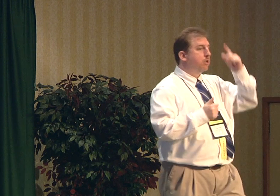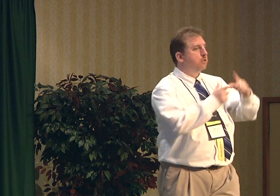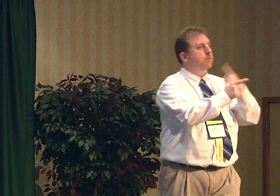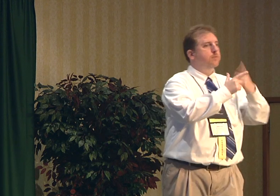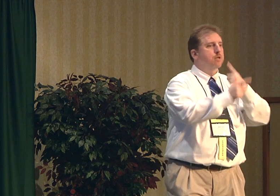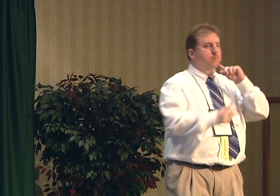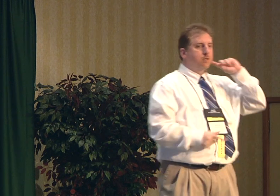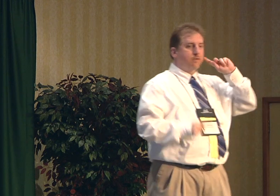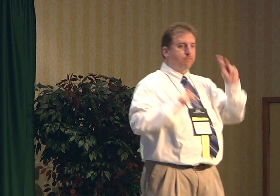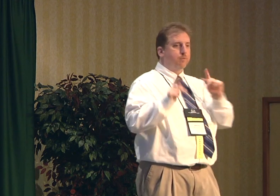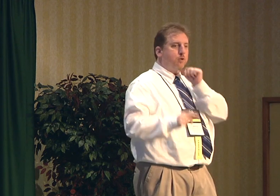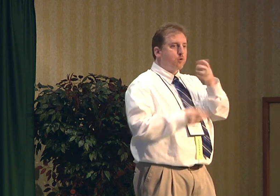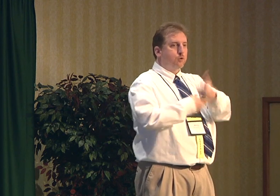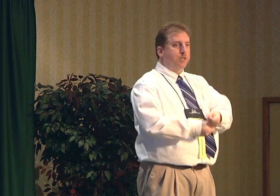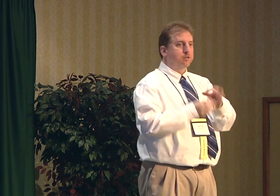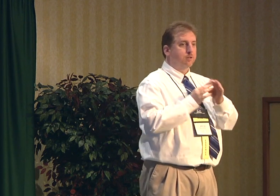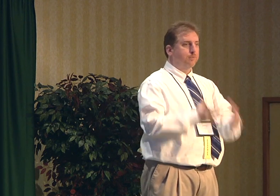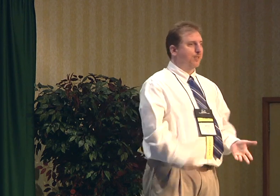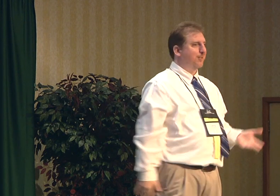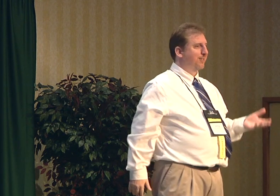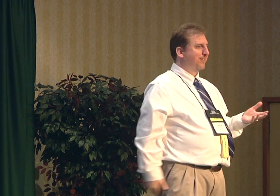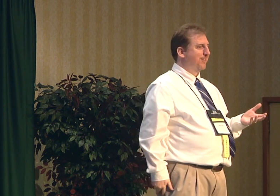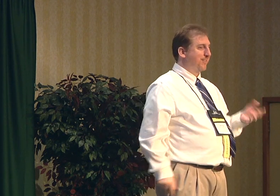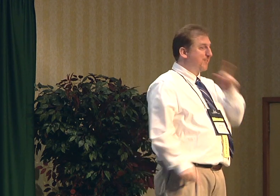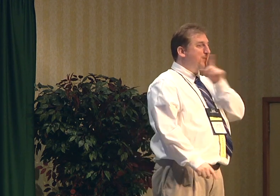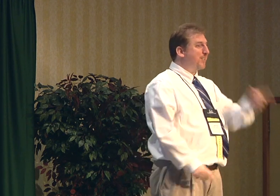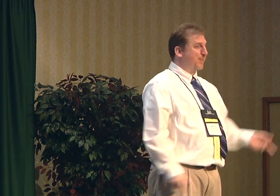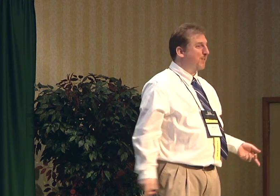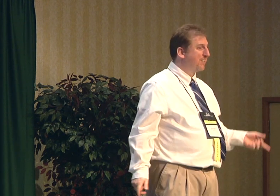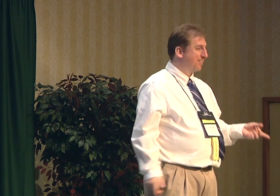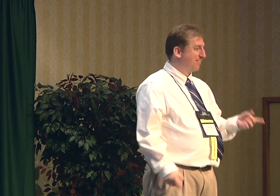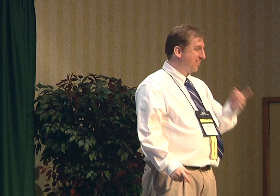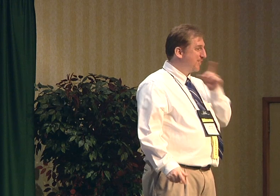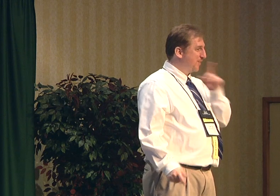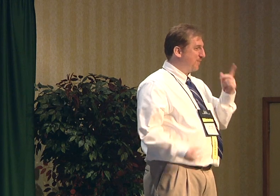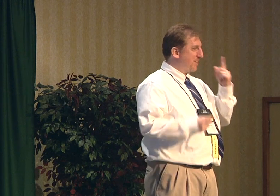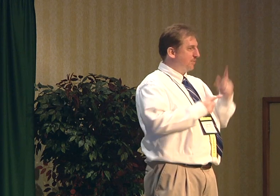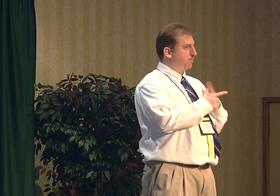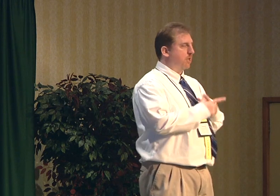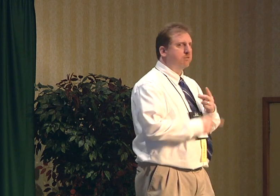her name. Is this acceptable to you? Because sometimes the deaf people don't trust the interpreter that they're being provided with.